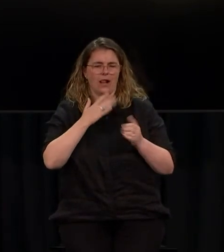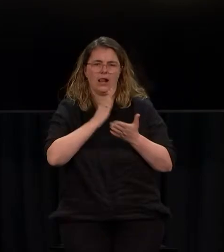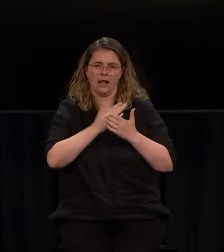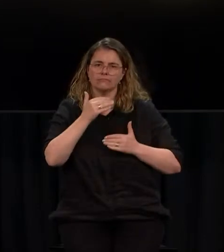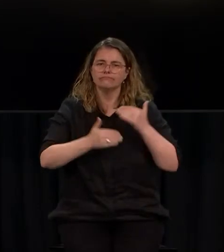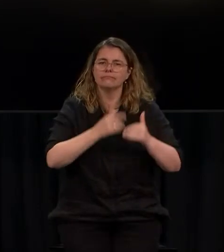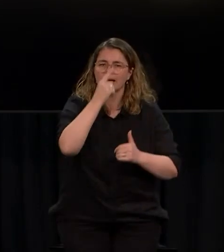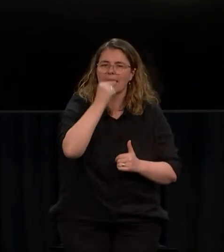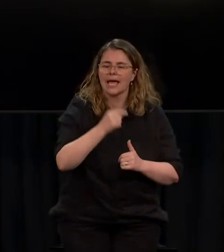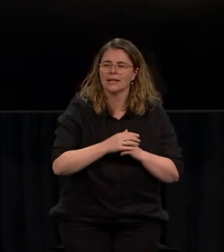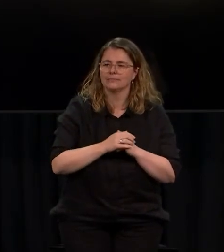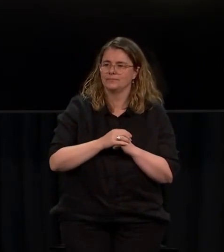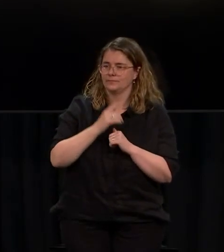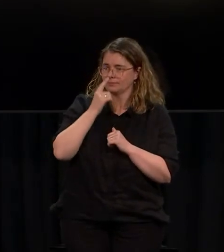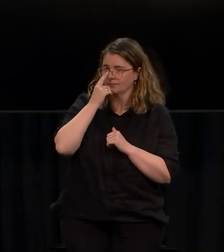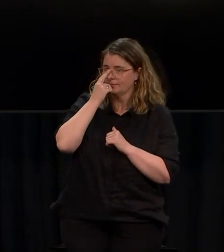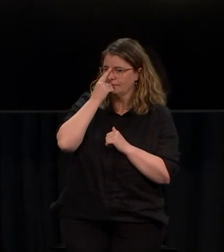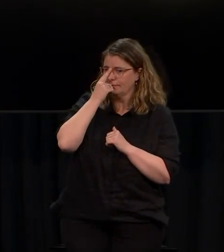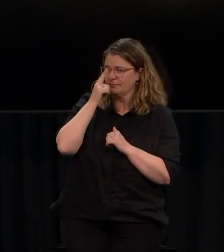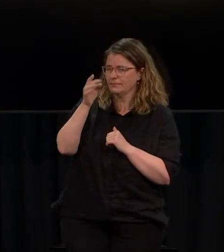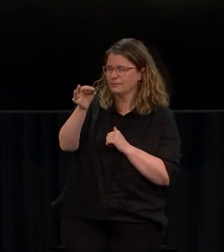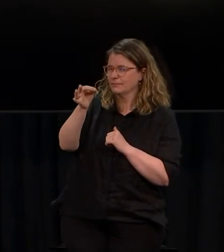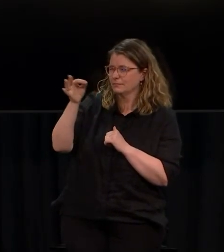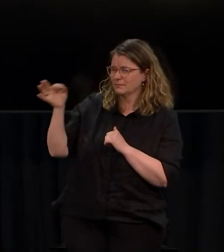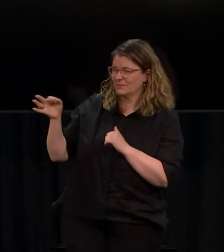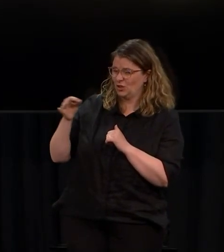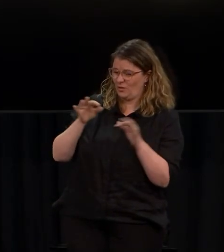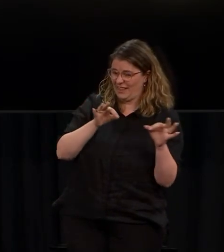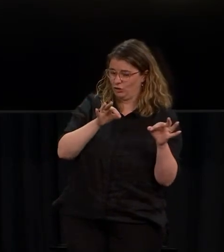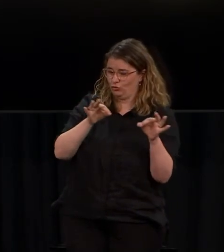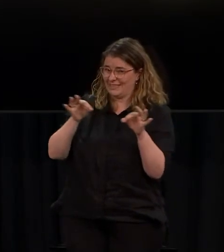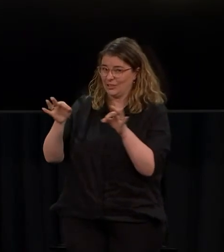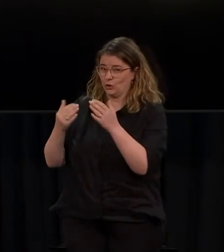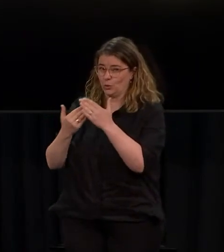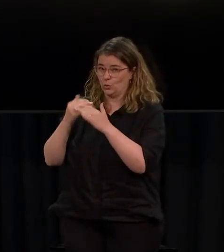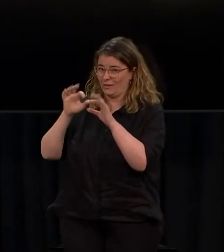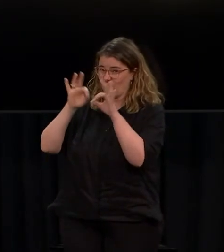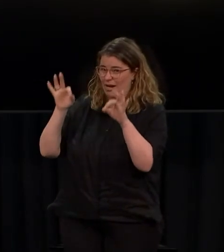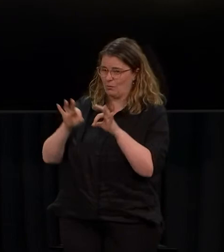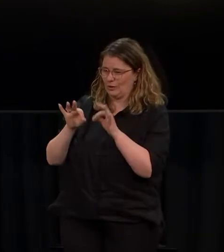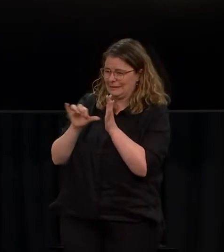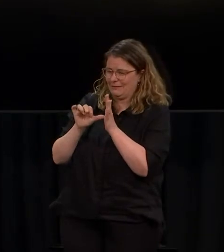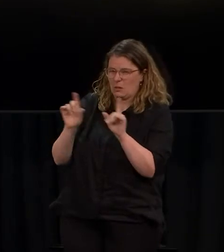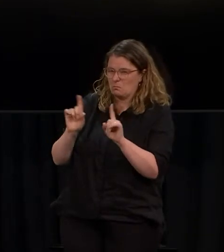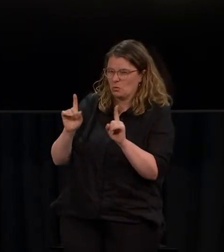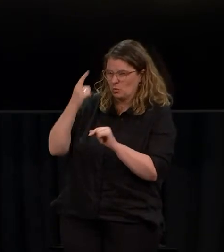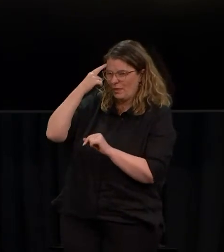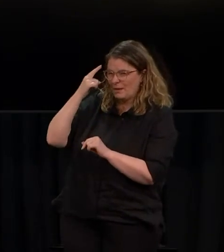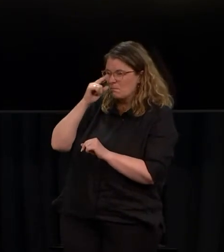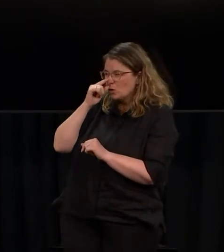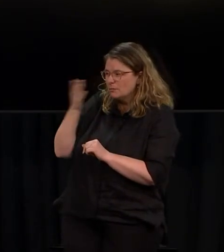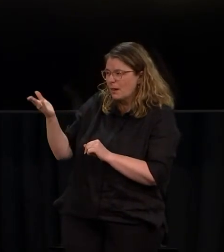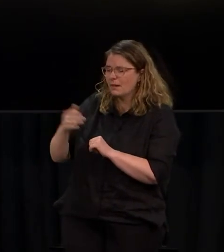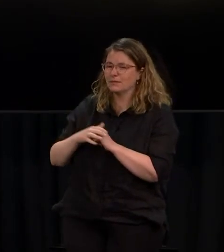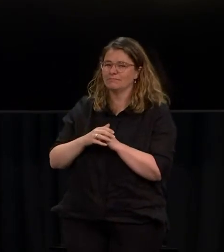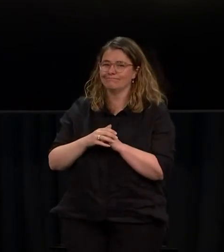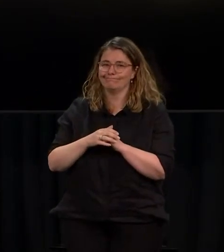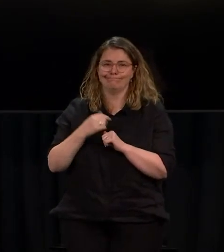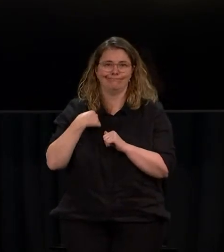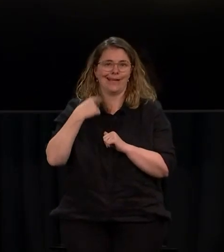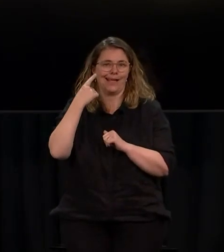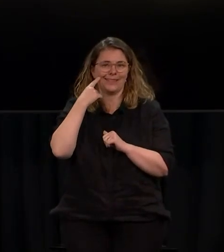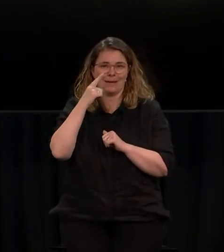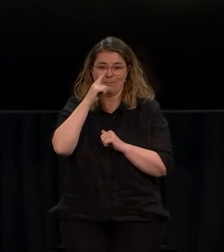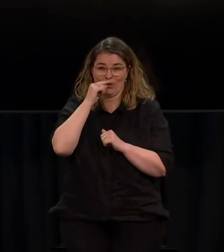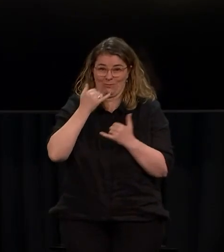plan. What difficulties do you anticipate during that transition period? I think probably one of the most difficult periods that we will encounter